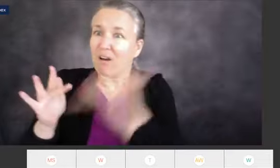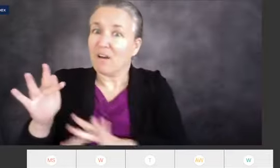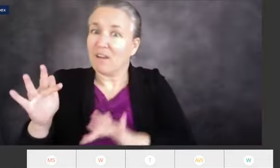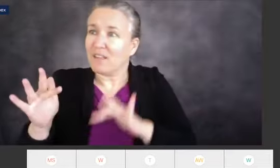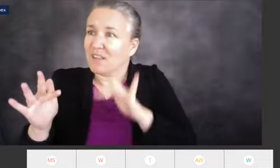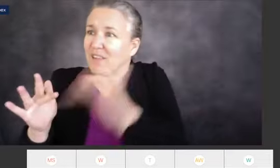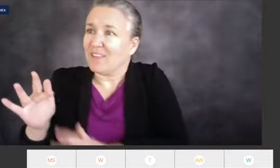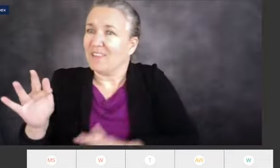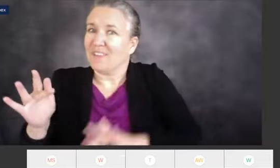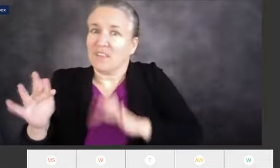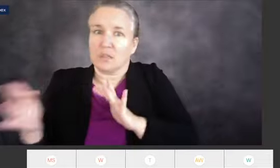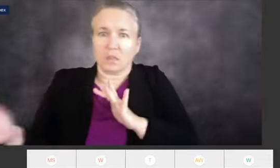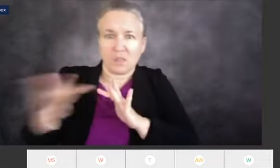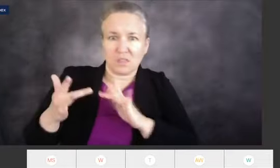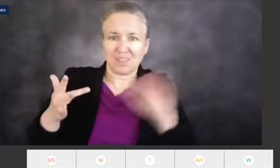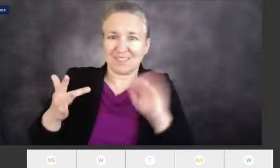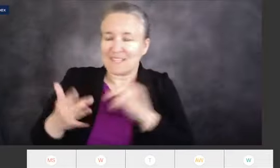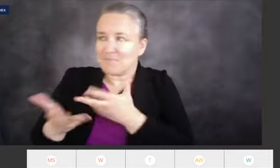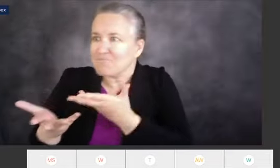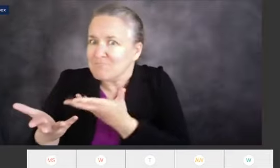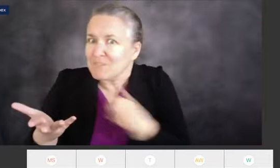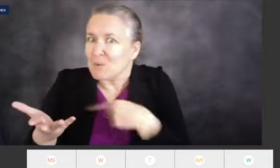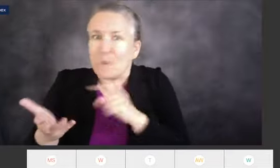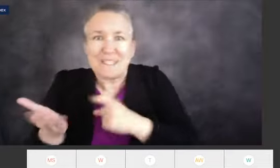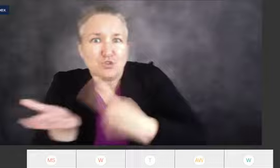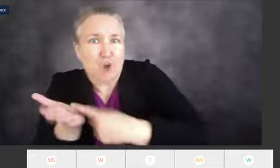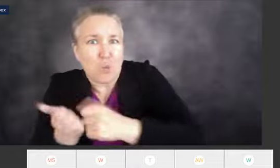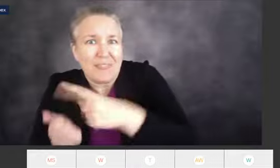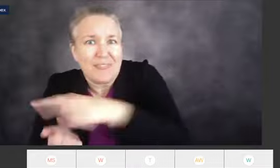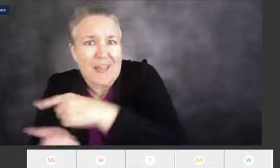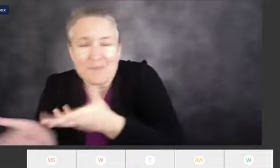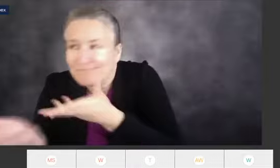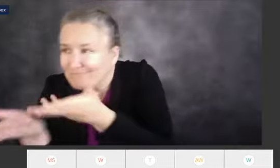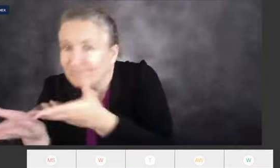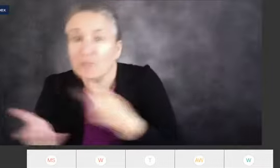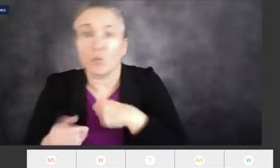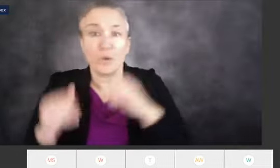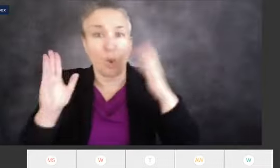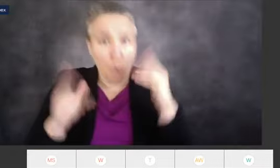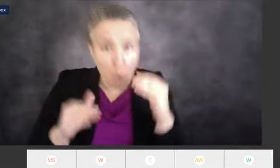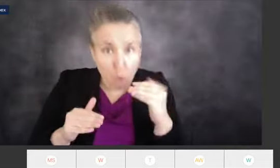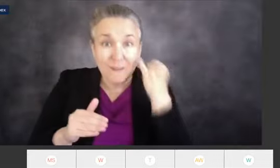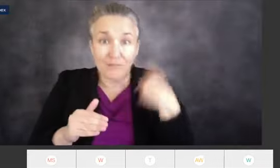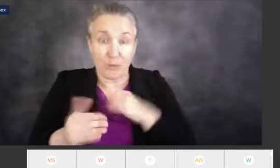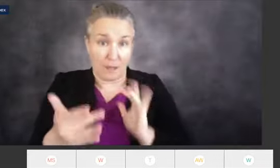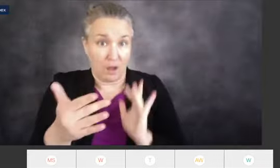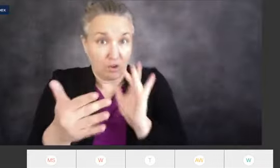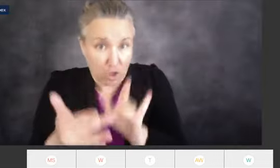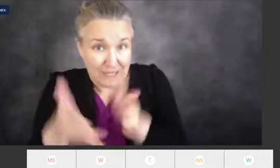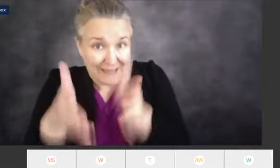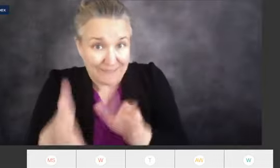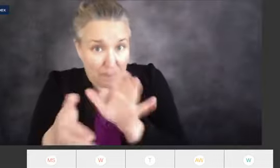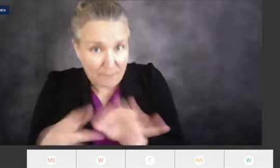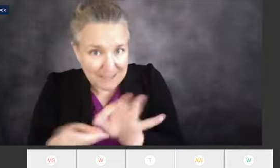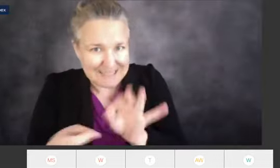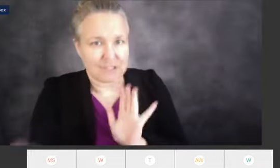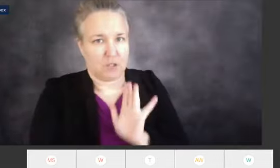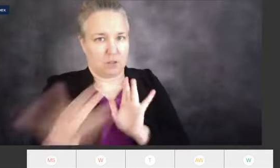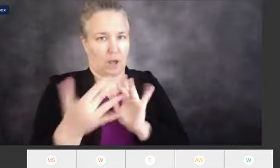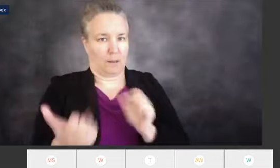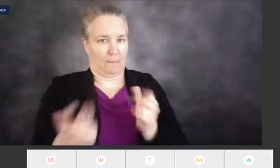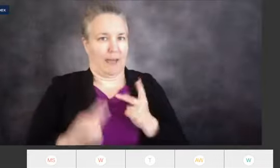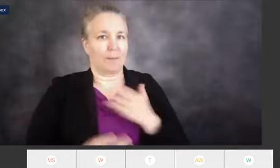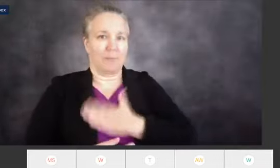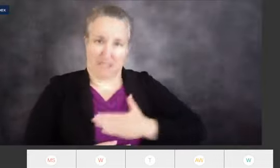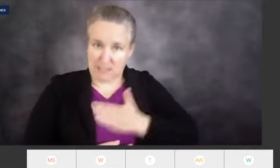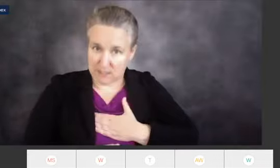we absolutely need to be talking with. So we hope that you will call us back if we leave you a message.